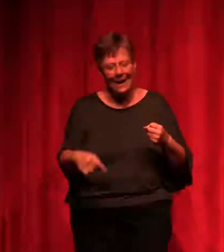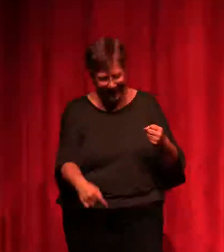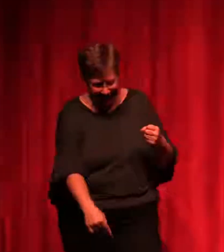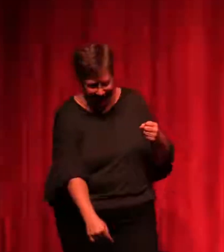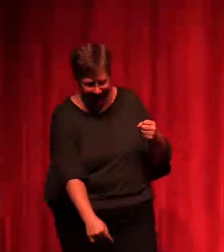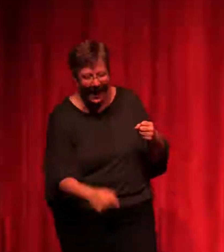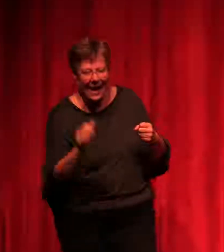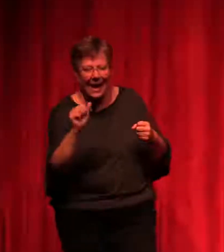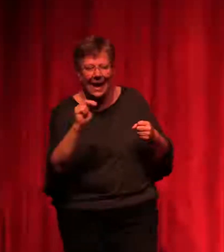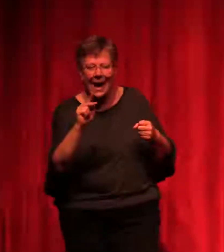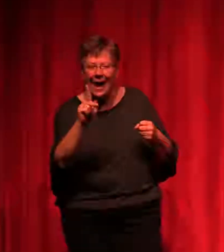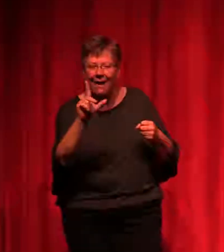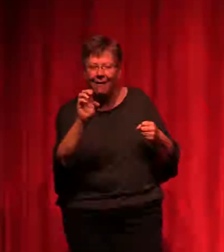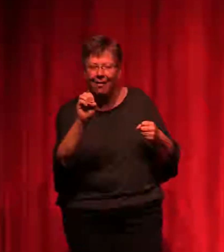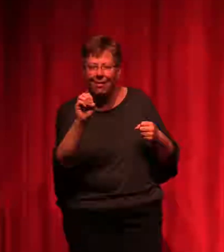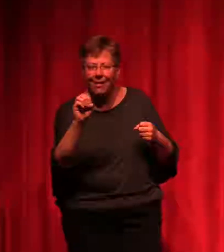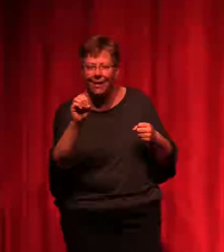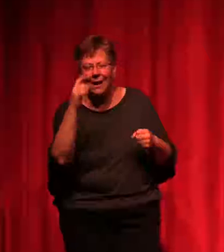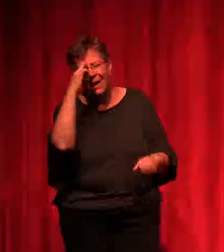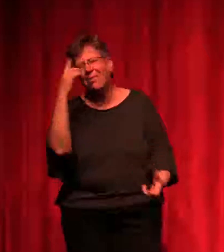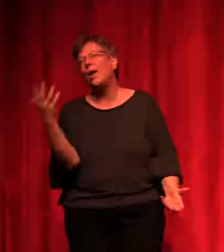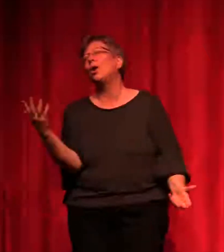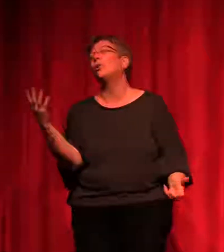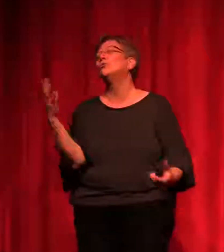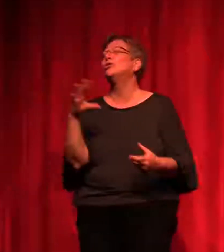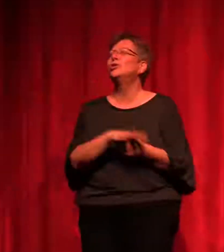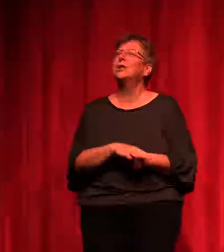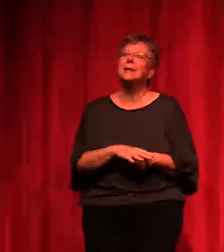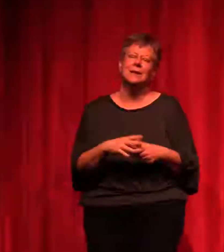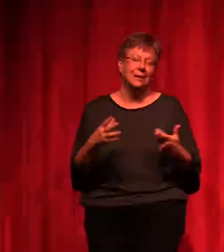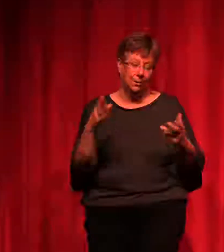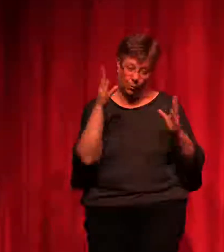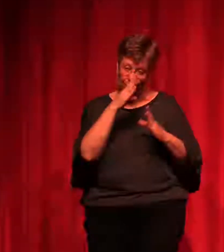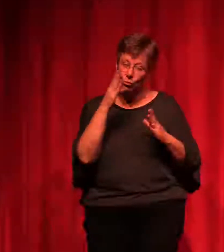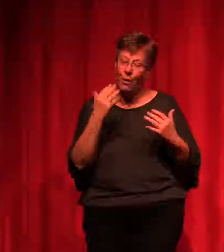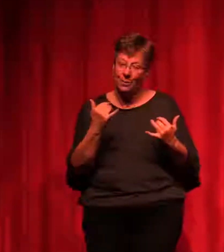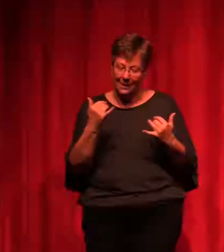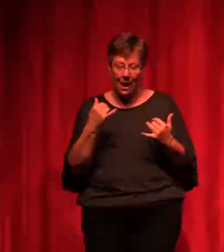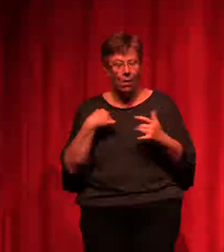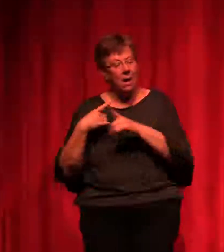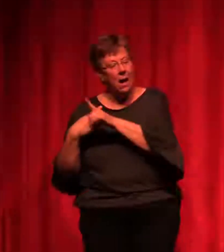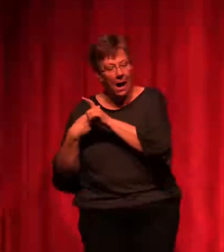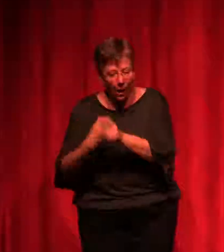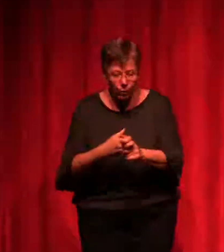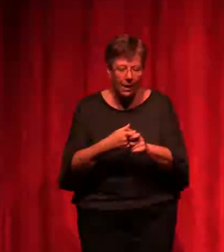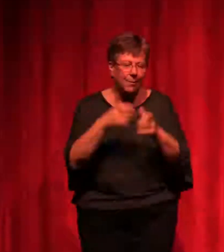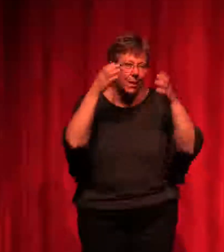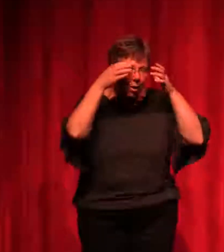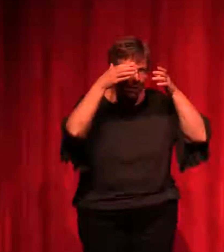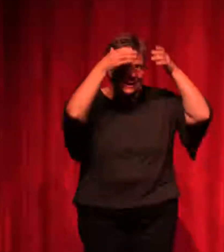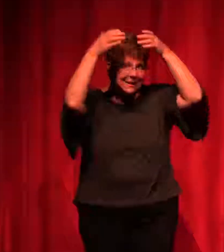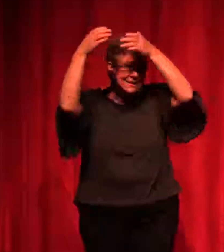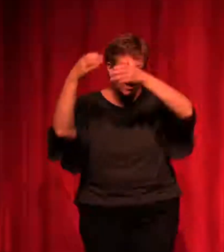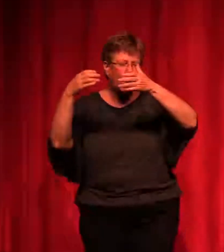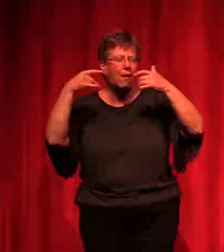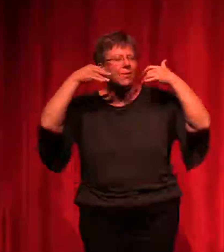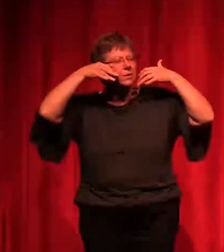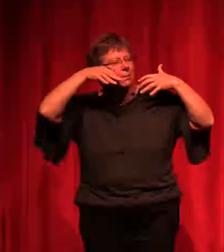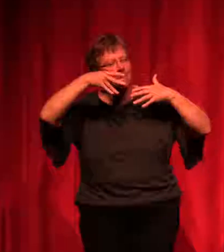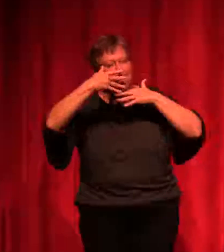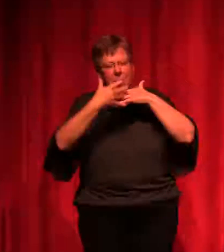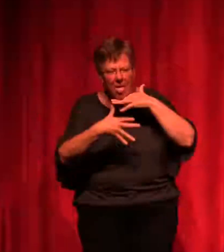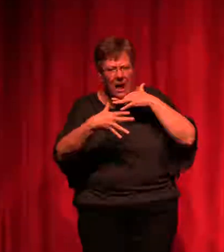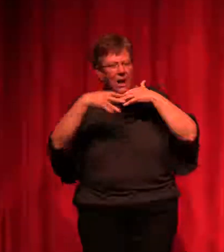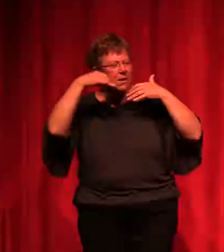ankle." And I go, "Oh, shit, we're in trouble now." So I run up there and I take his helmet off, and he's got blood running down